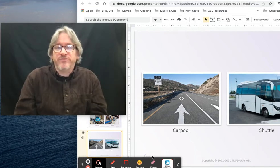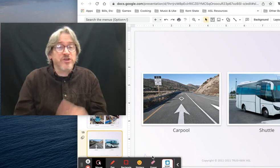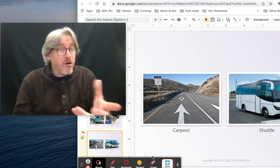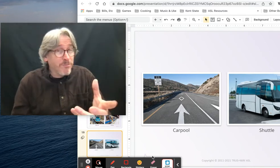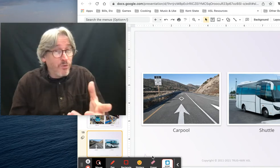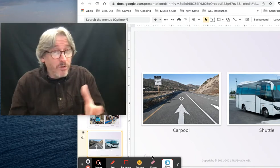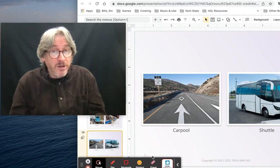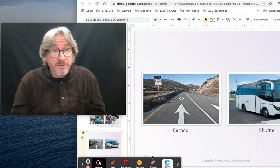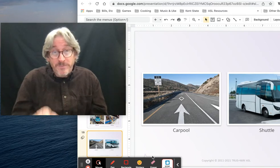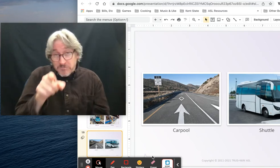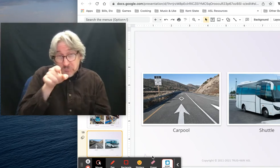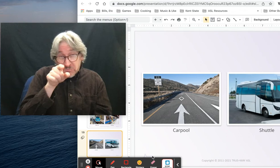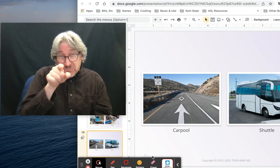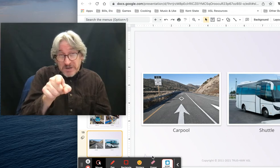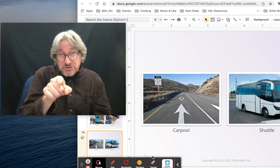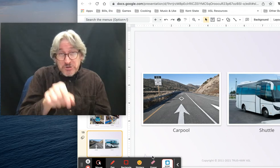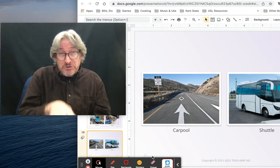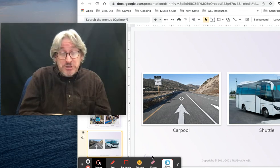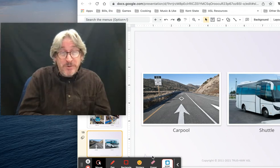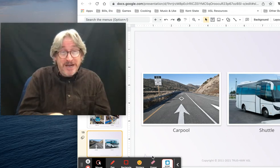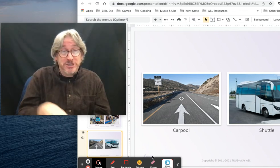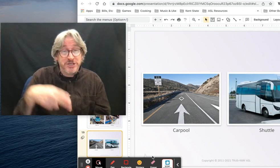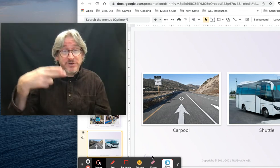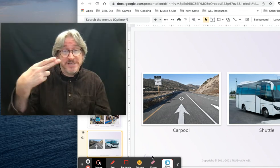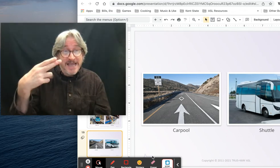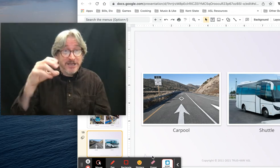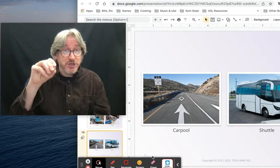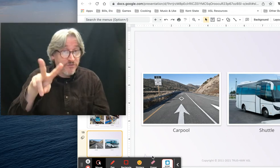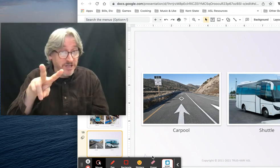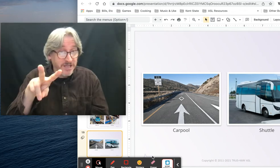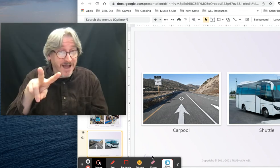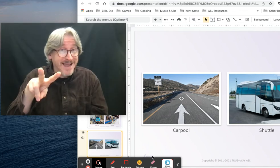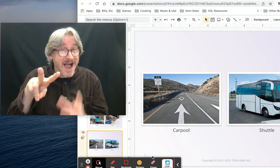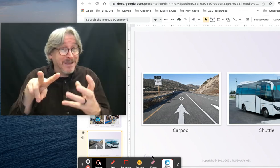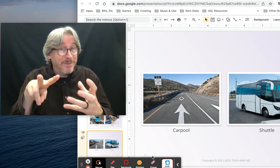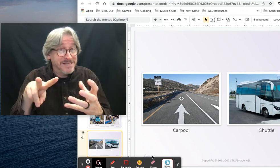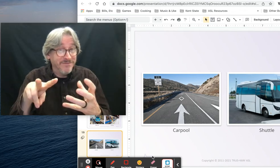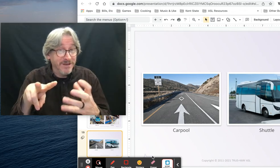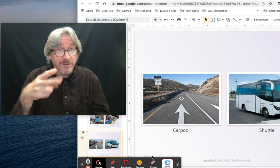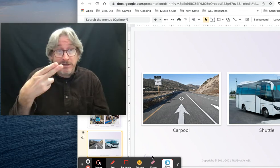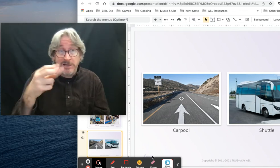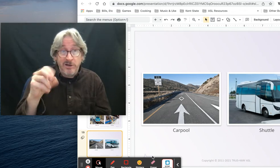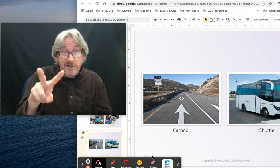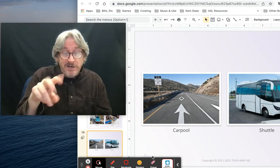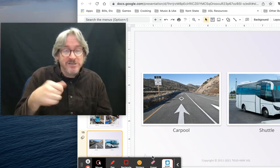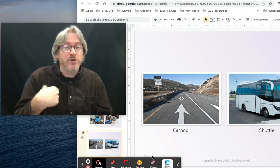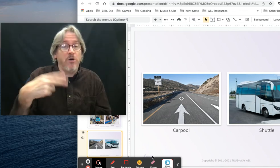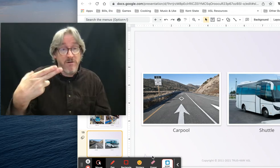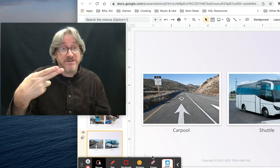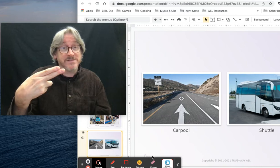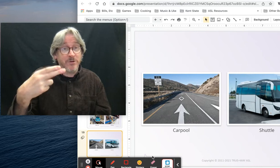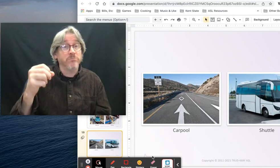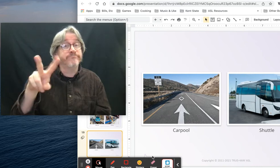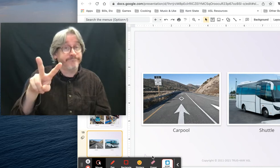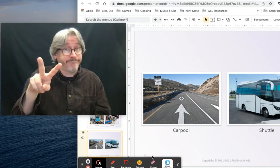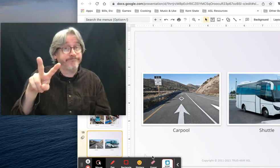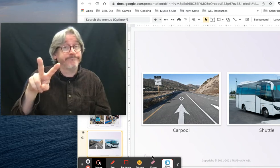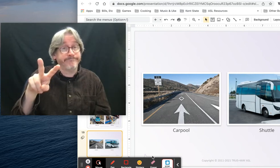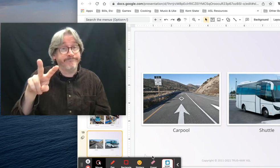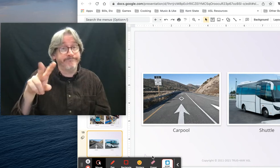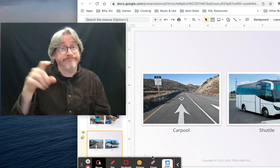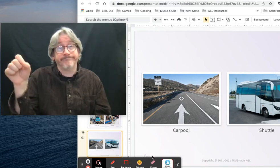So for the carpool, the picture that they're showing actually shows the HOV, high occupancy vehicle. So oftentimes they will